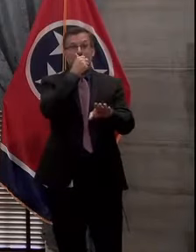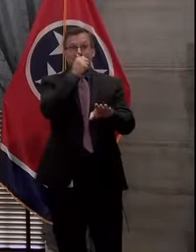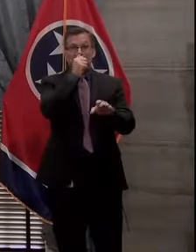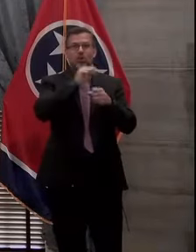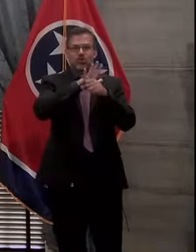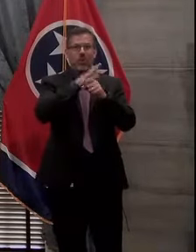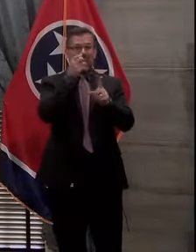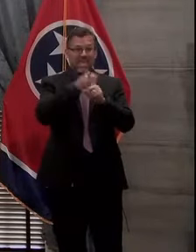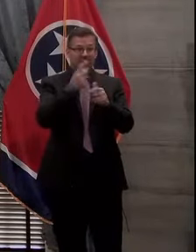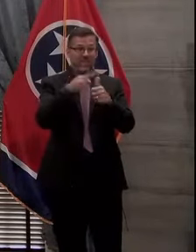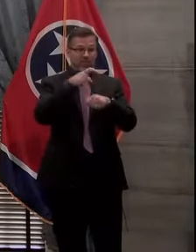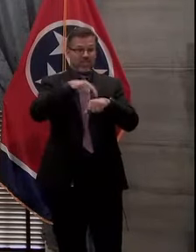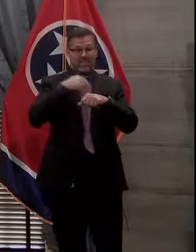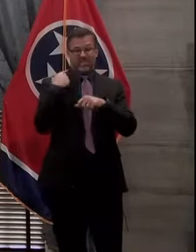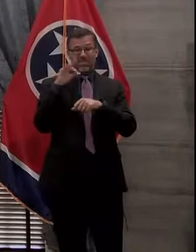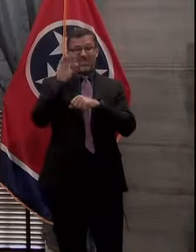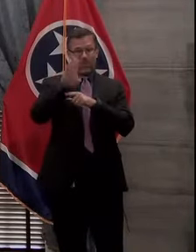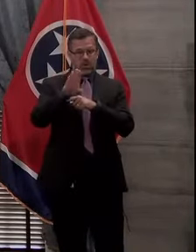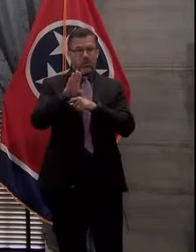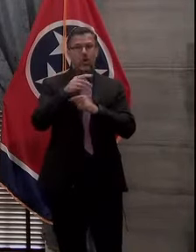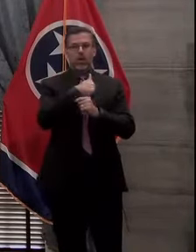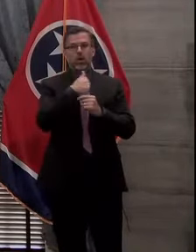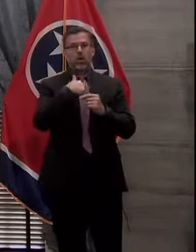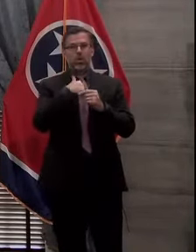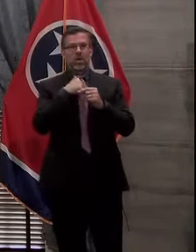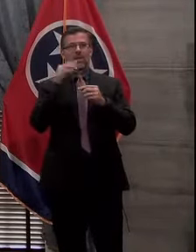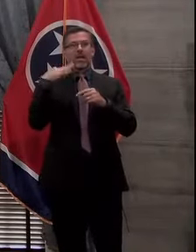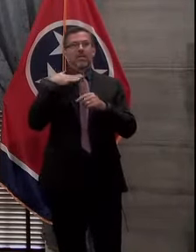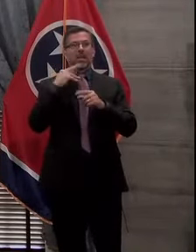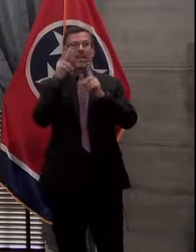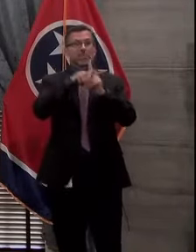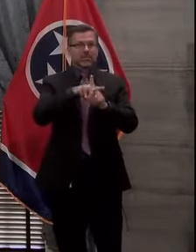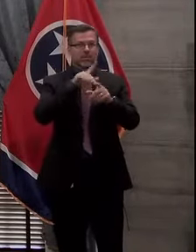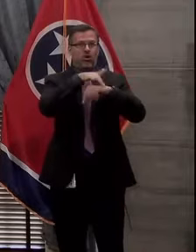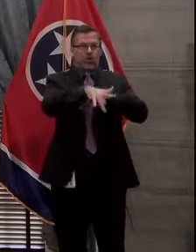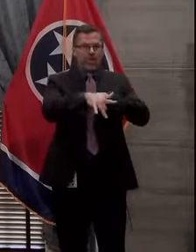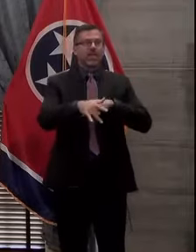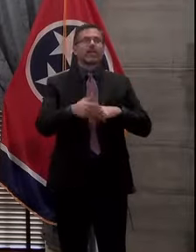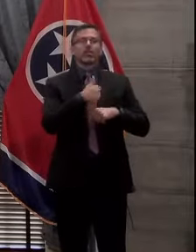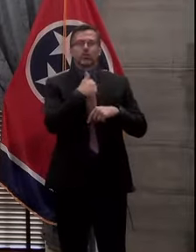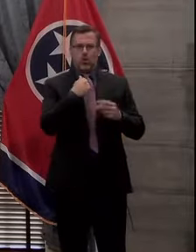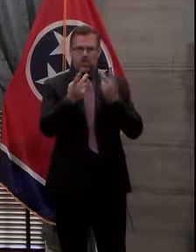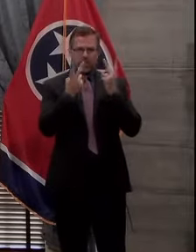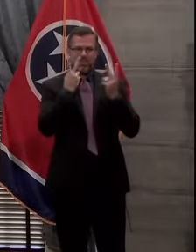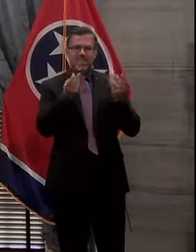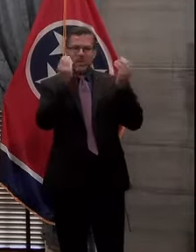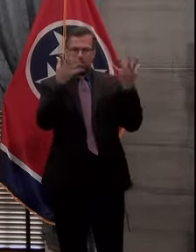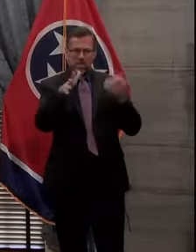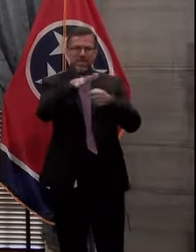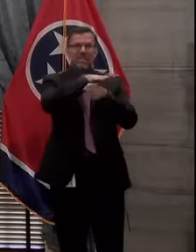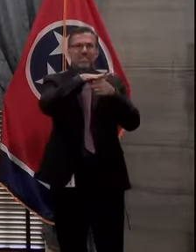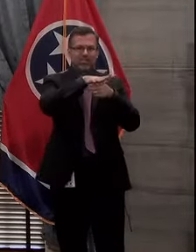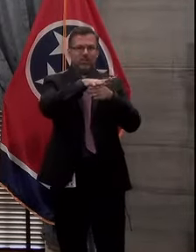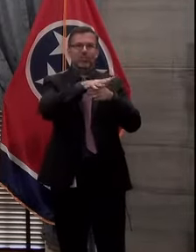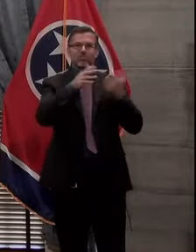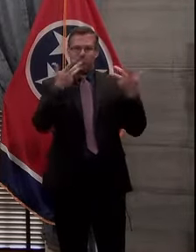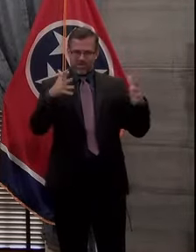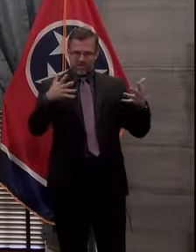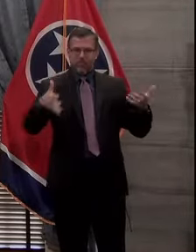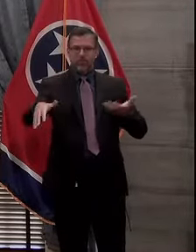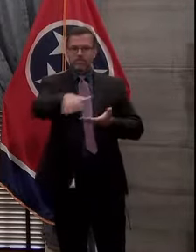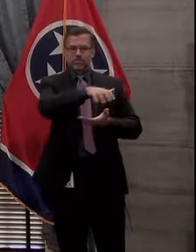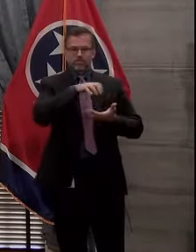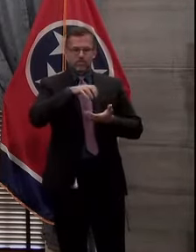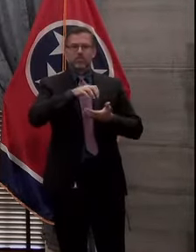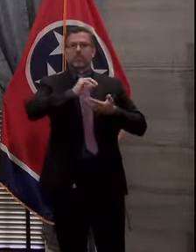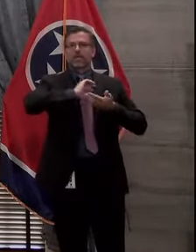off the state contract to get earlier access. It essentially bumps them up in the queue. So we have seen that many of our districts have been able to get laptops for that